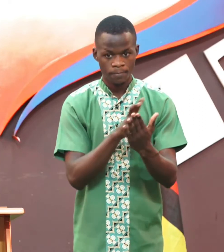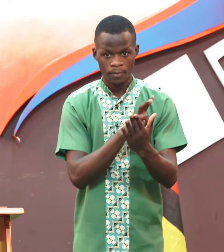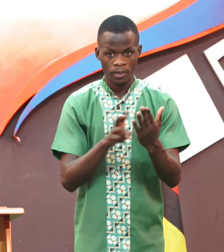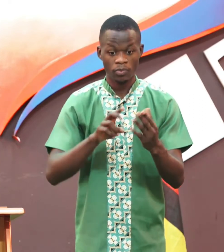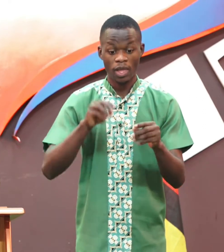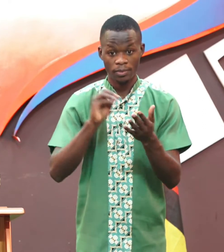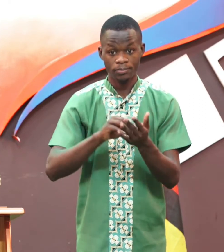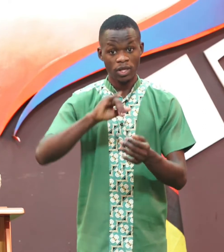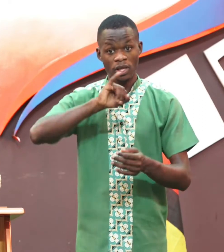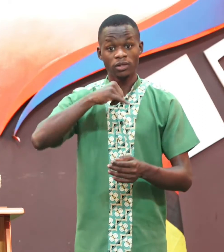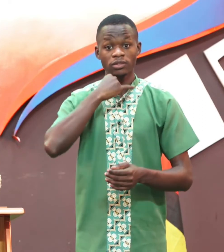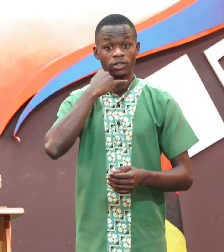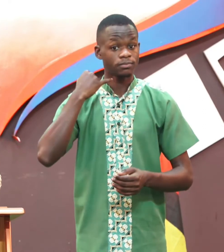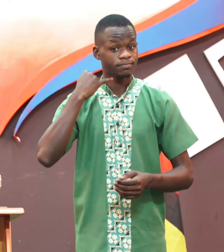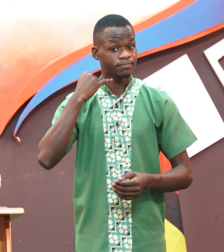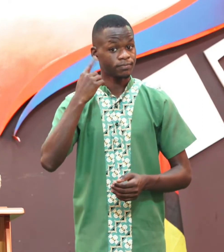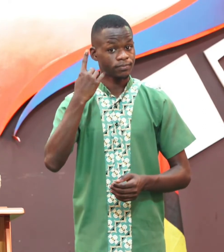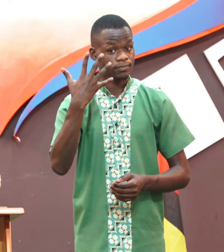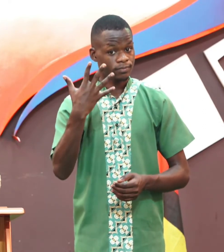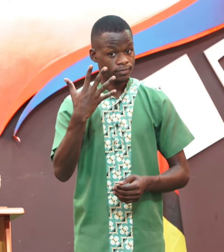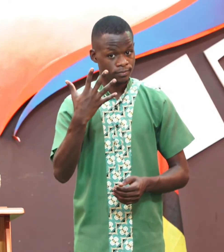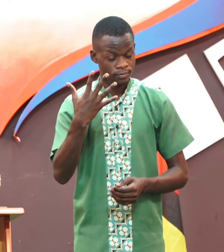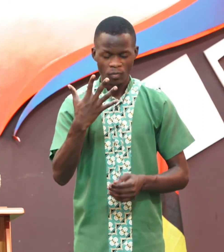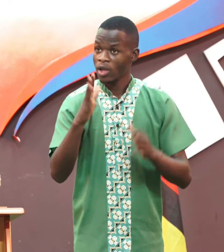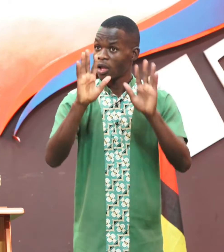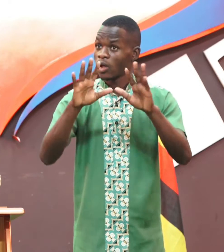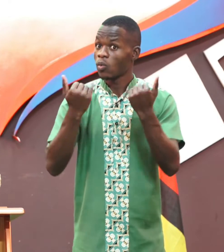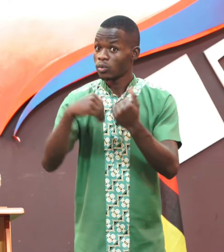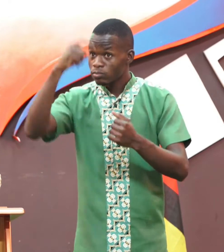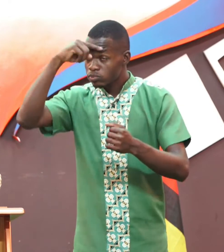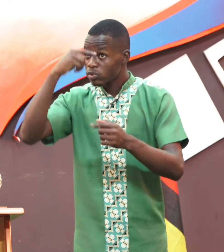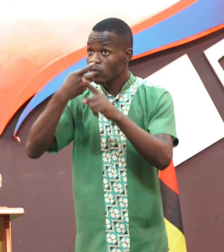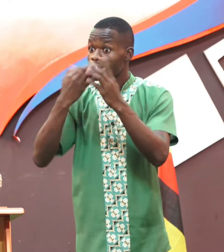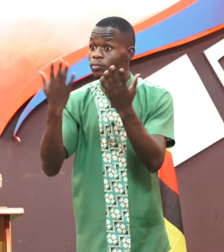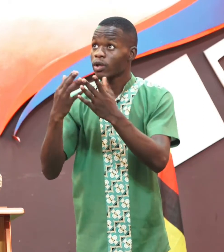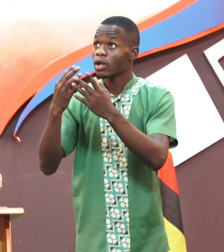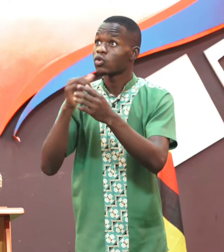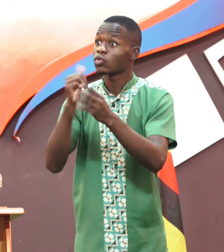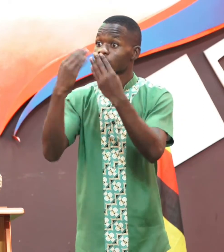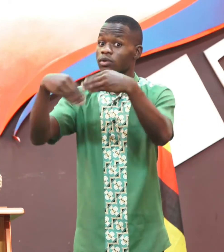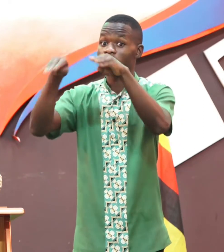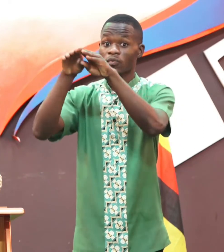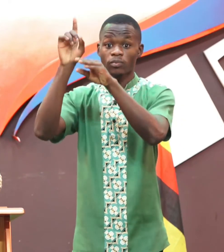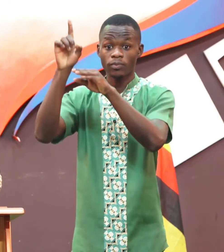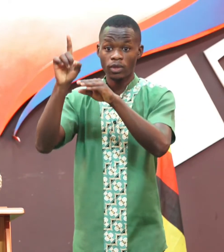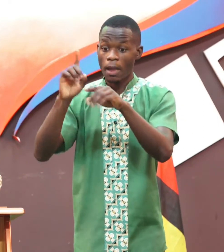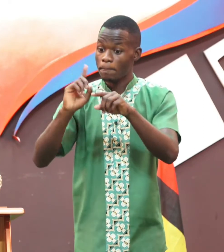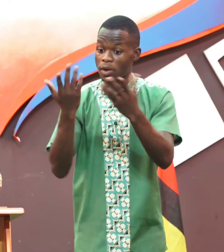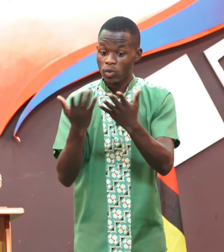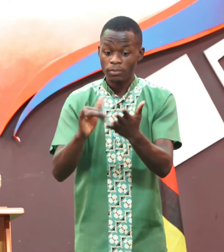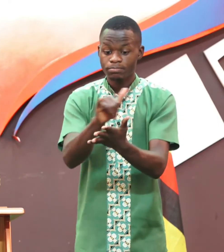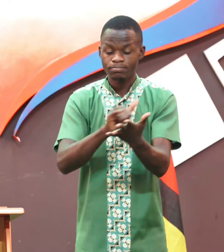mu Yakobo. Amagezi gano sigeegakko okuva waggulu naye ga mu nsi ga buzaalirwana